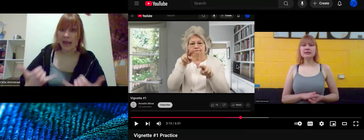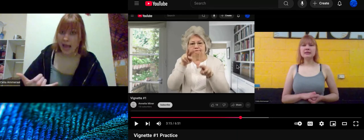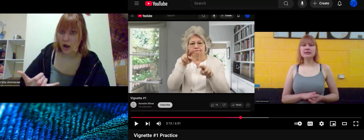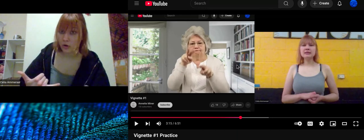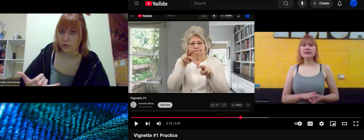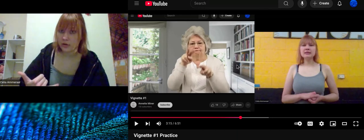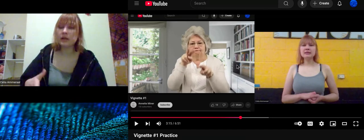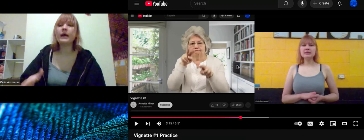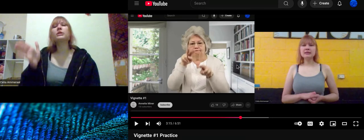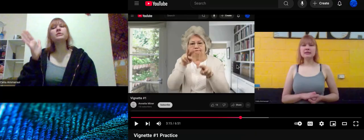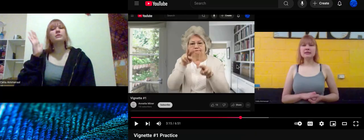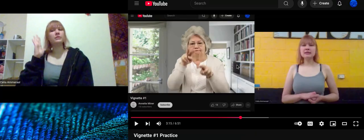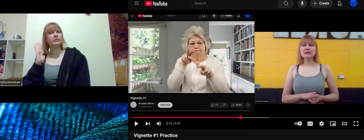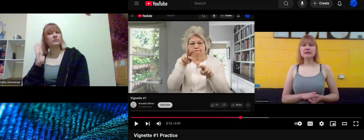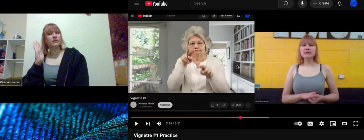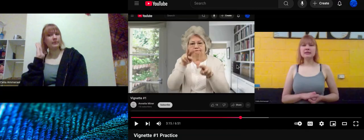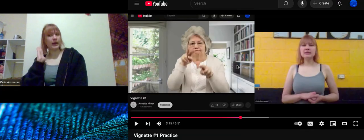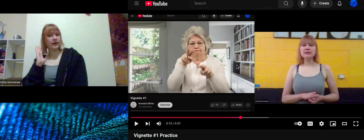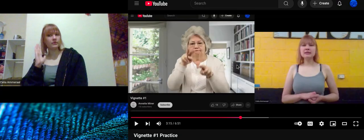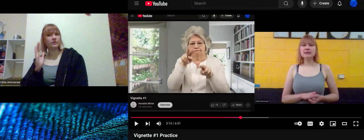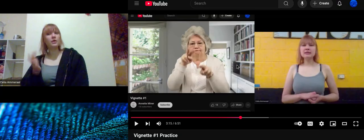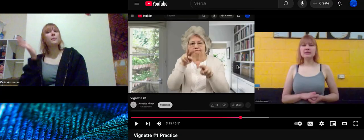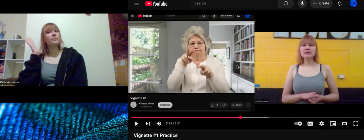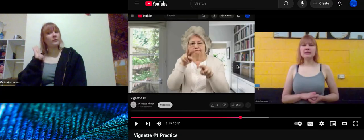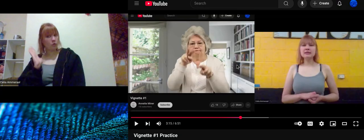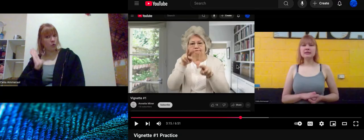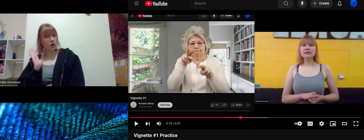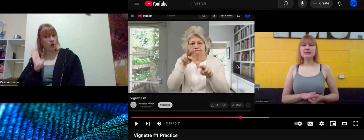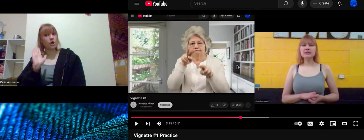and now, I could have leaned back.